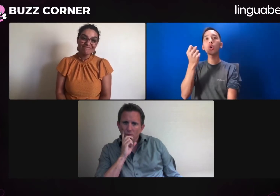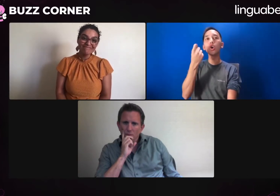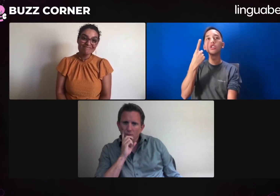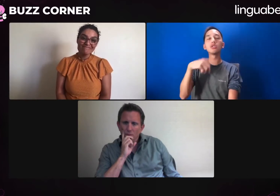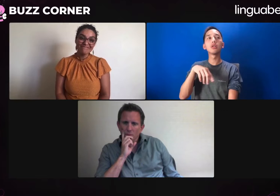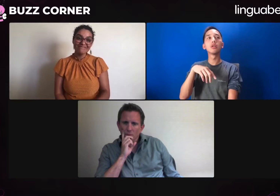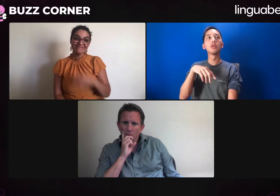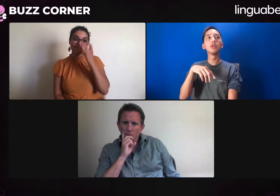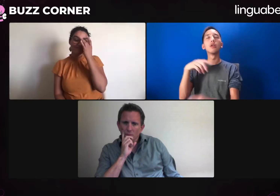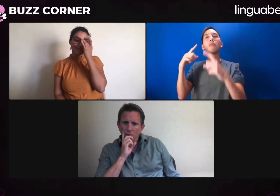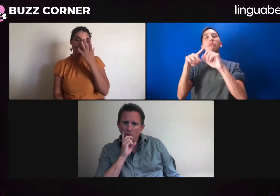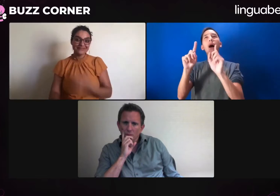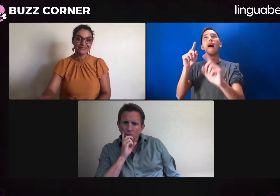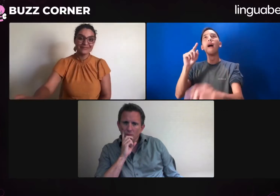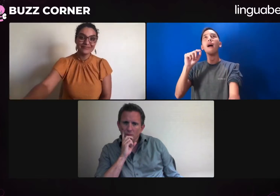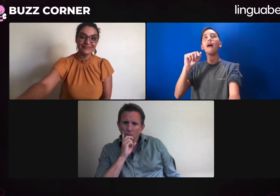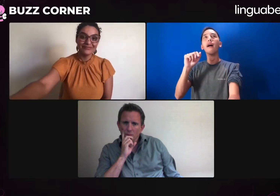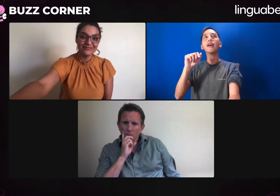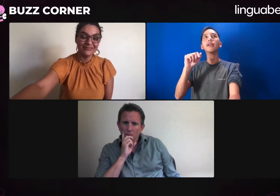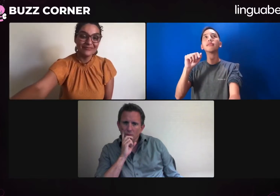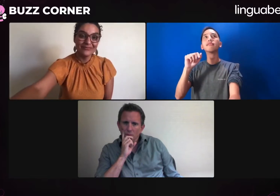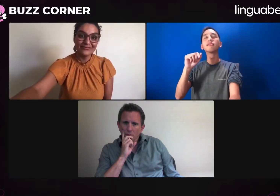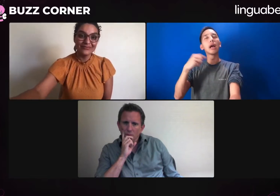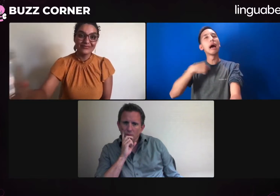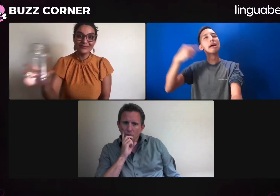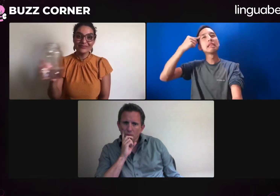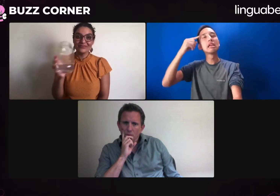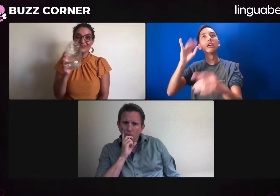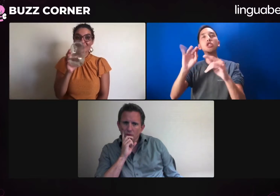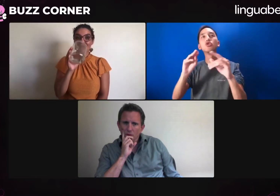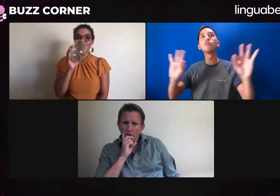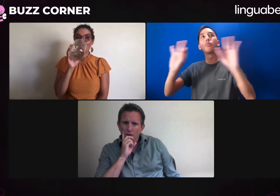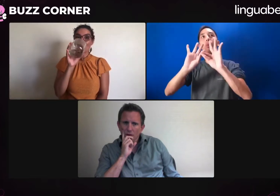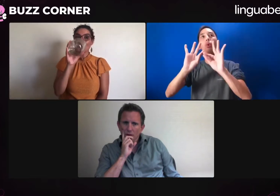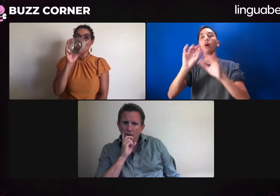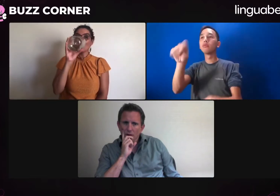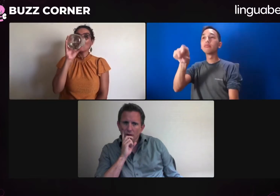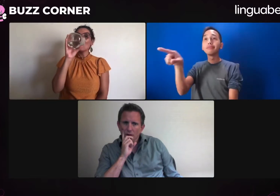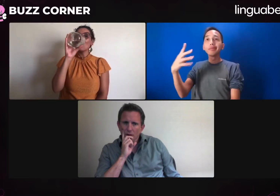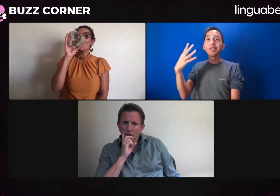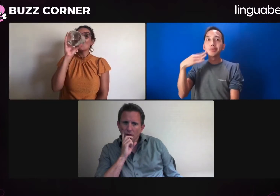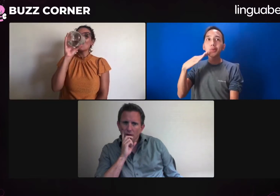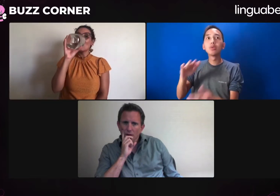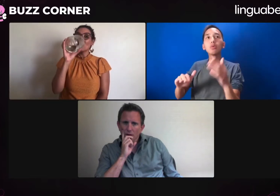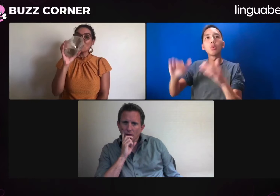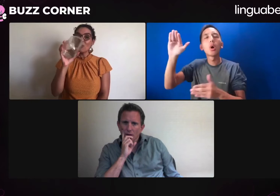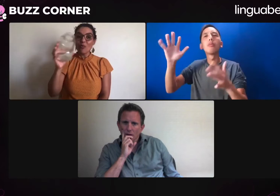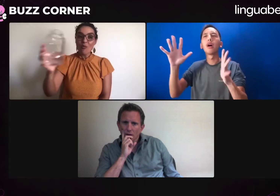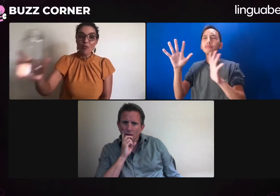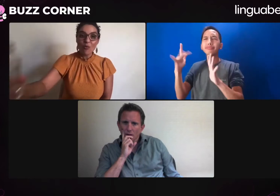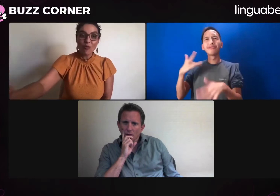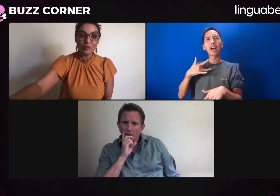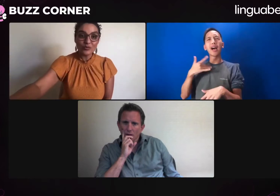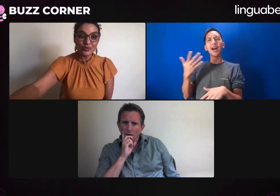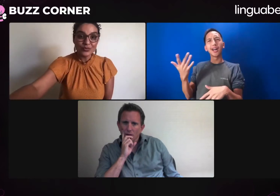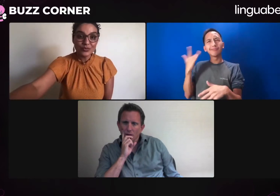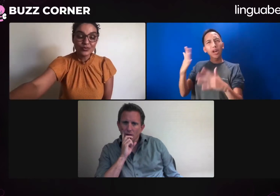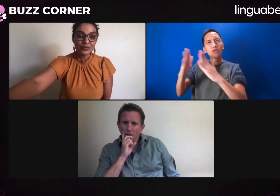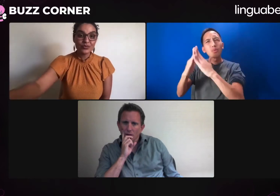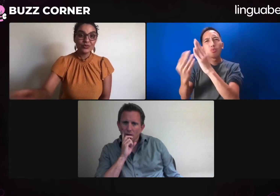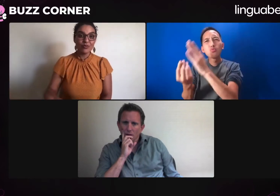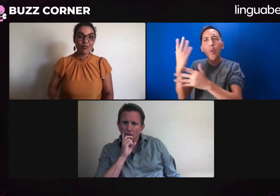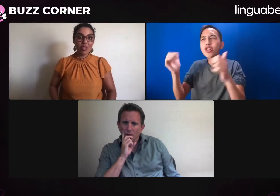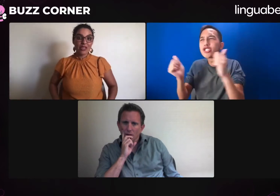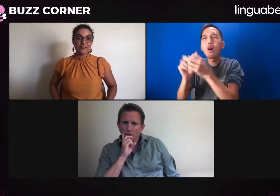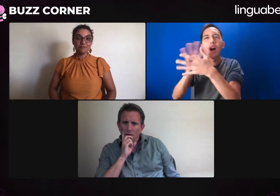about that. I completely understand what you're saying. However, I do think it's important, yes, talking about